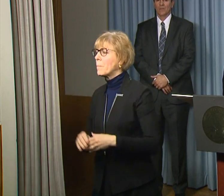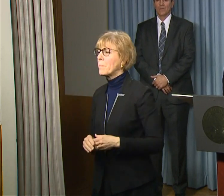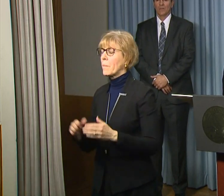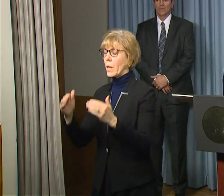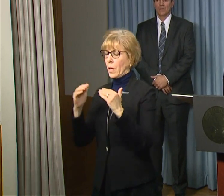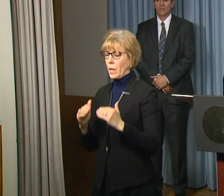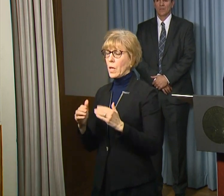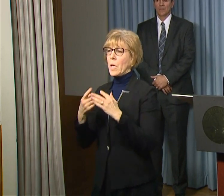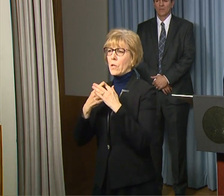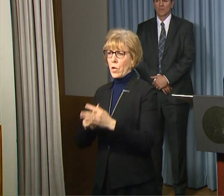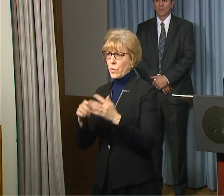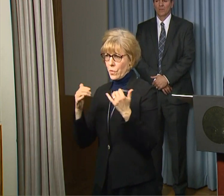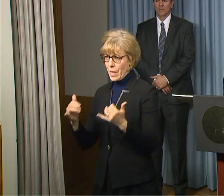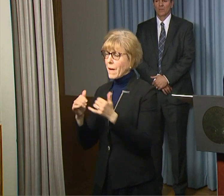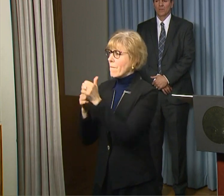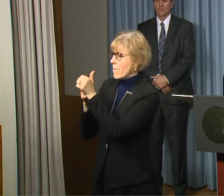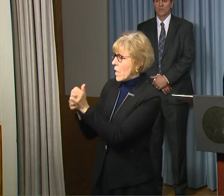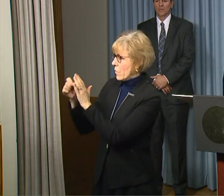today,